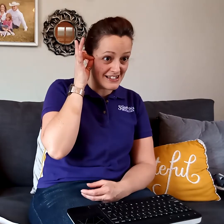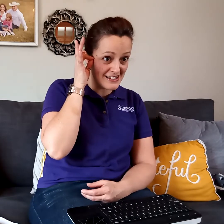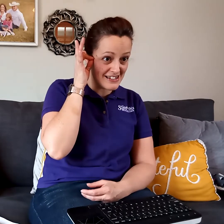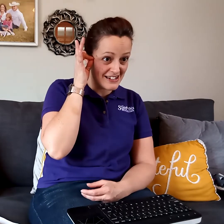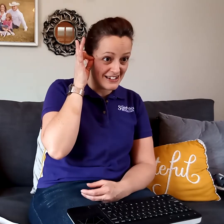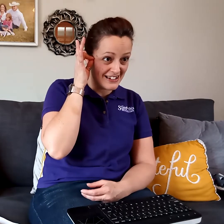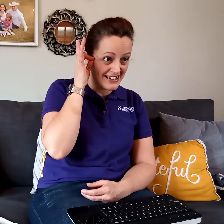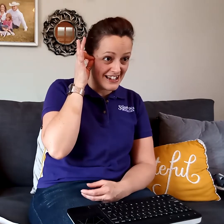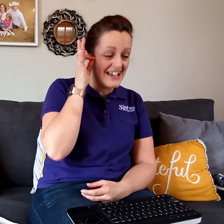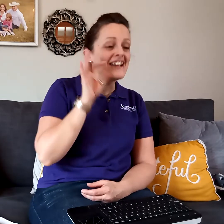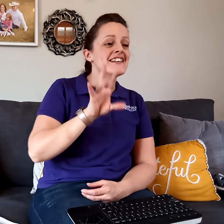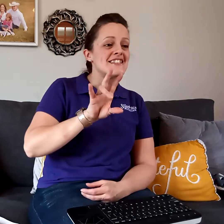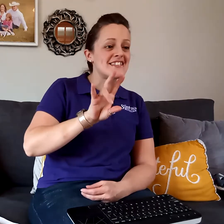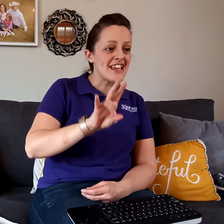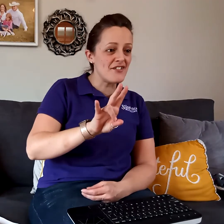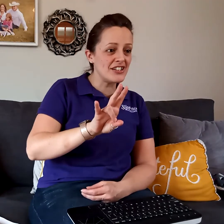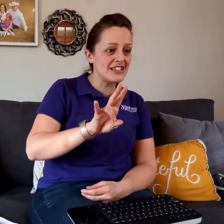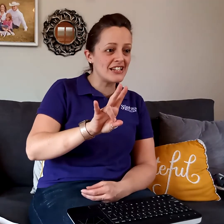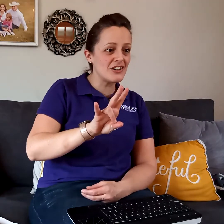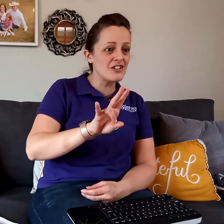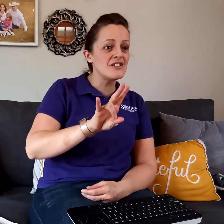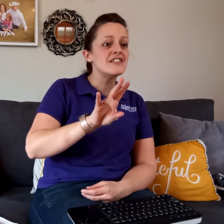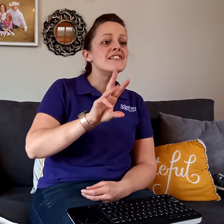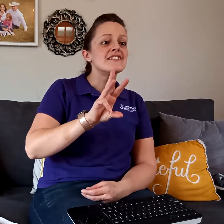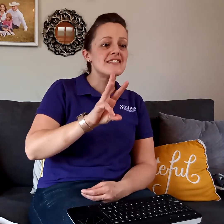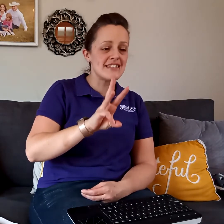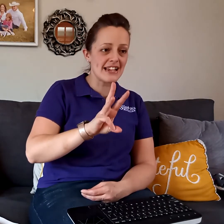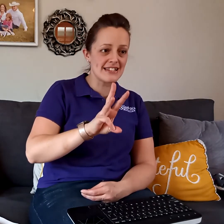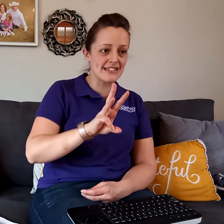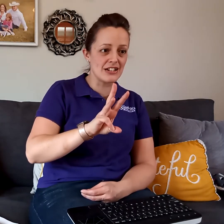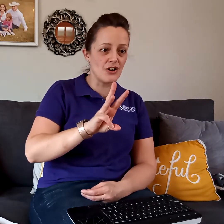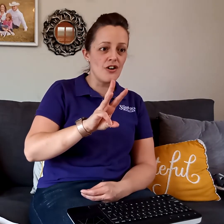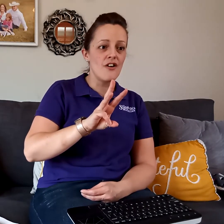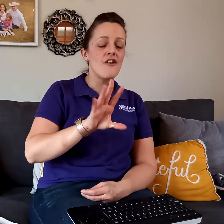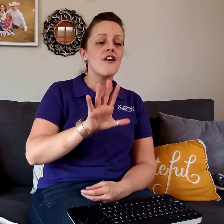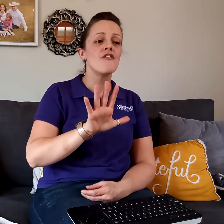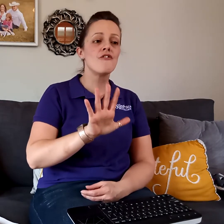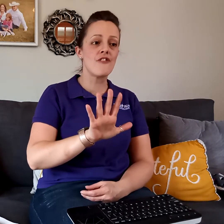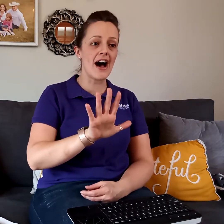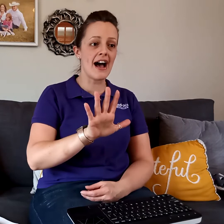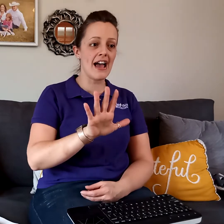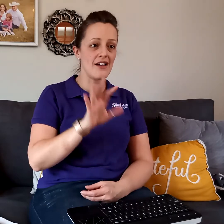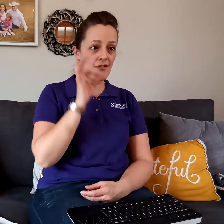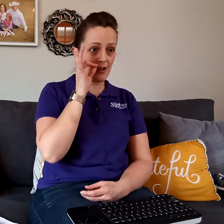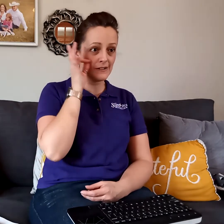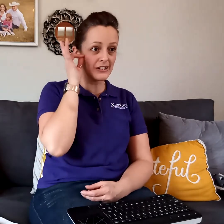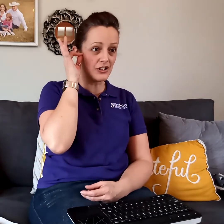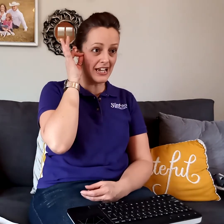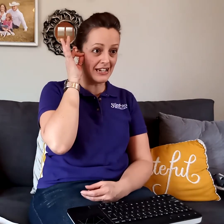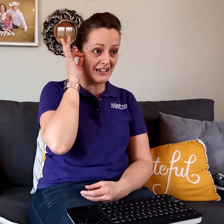Indians, 7 little, 6 little, 5 little